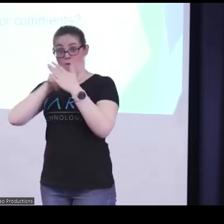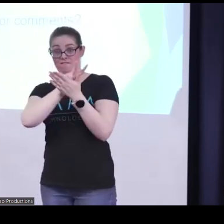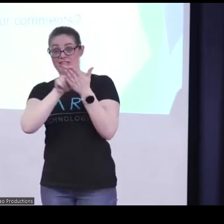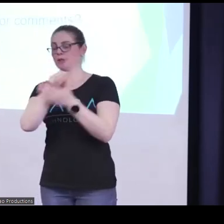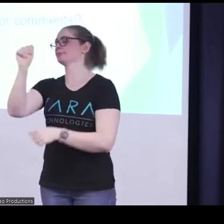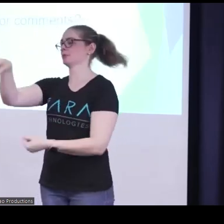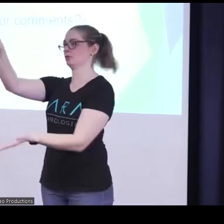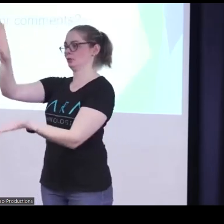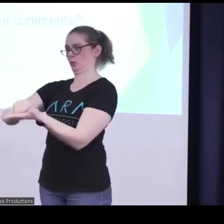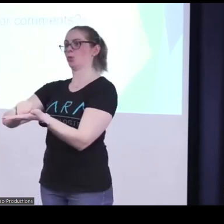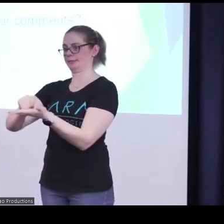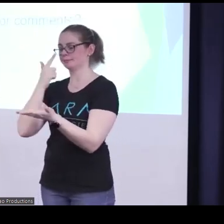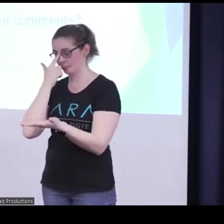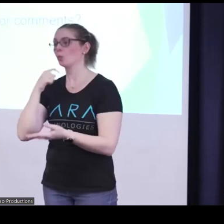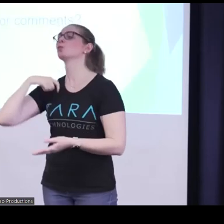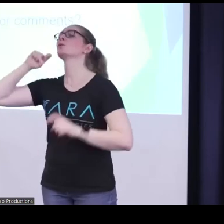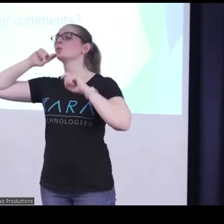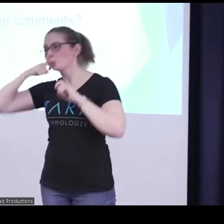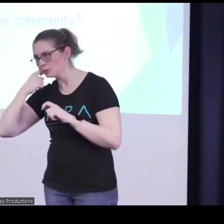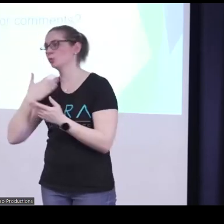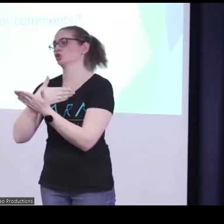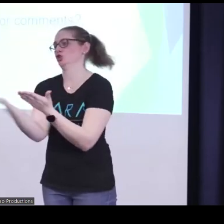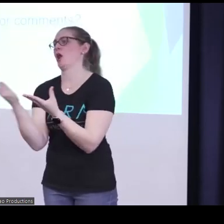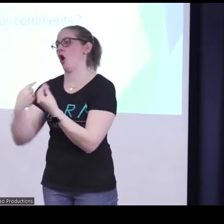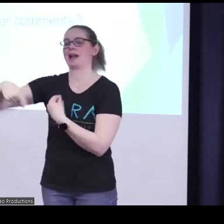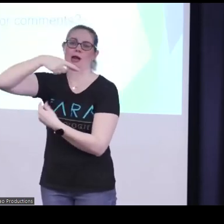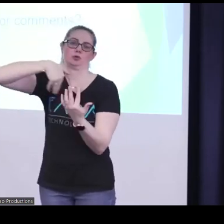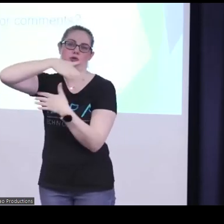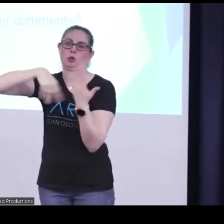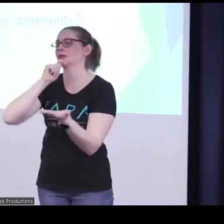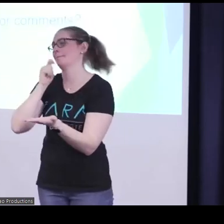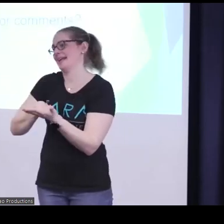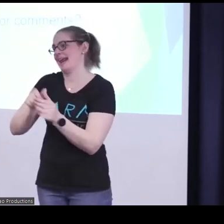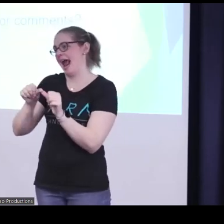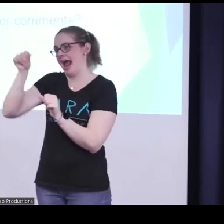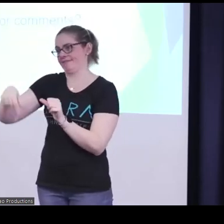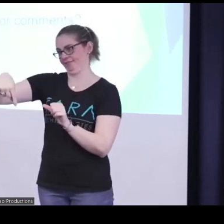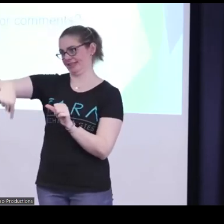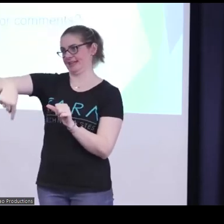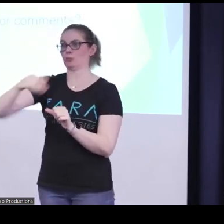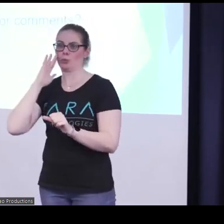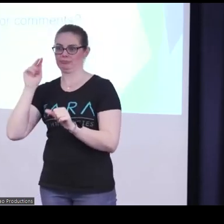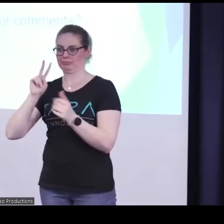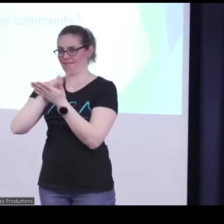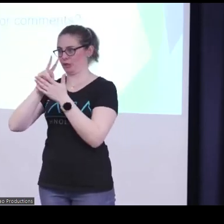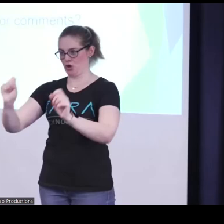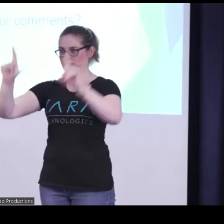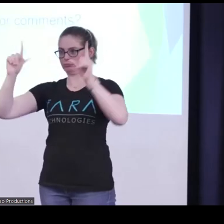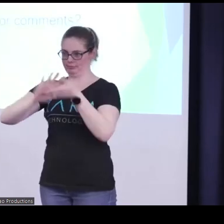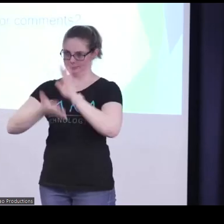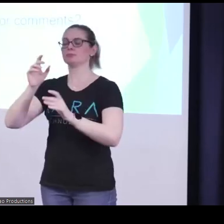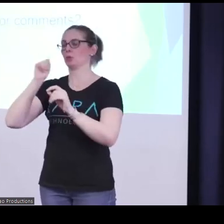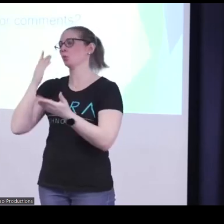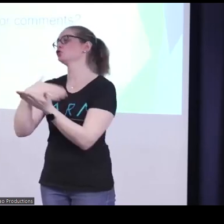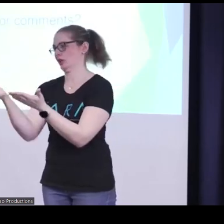the entire live stream, but it is recorded, and we will be sharing that on our social media after we're done.